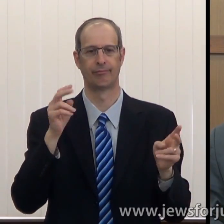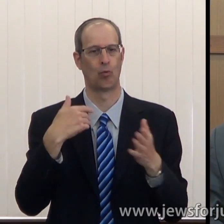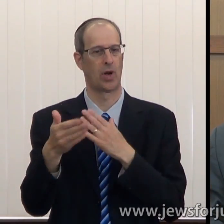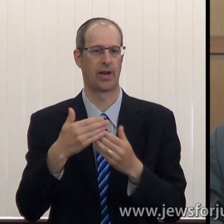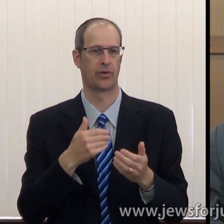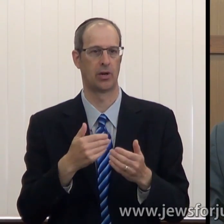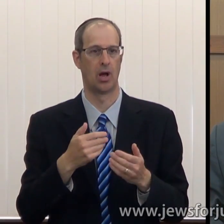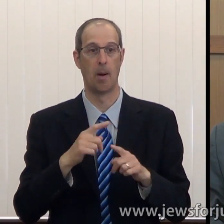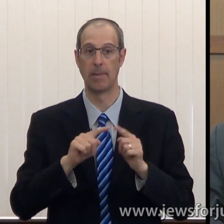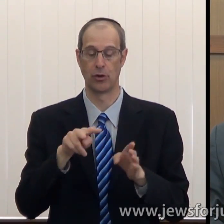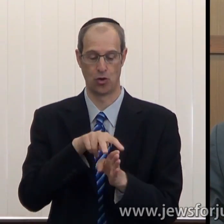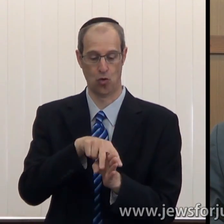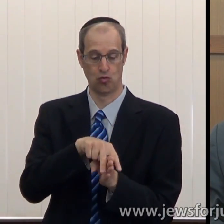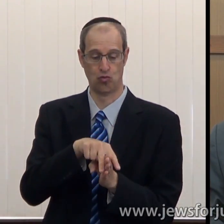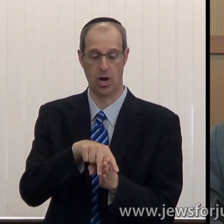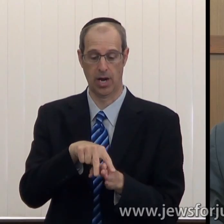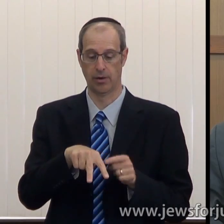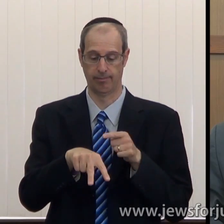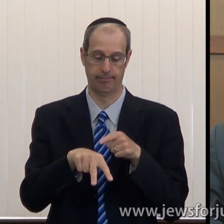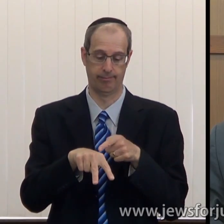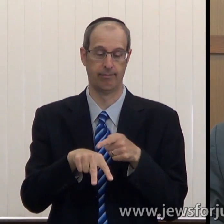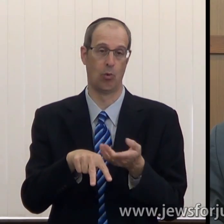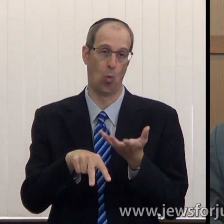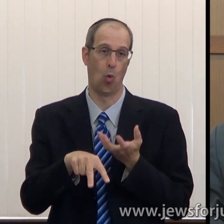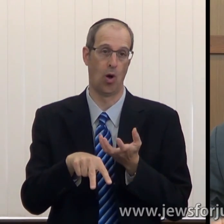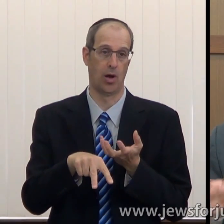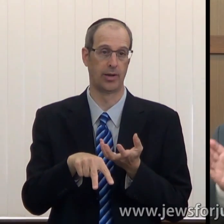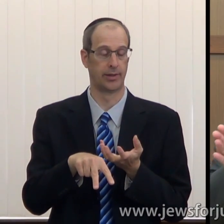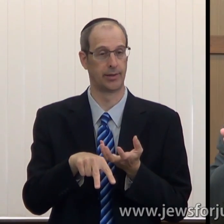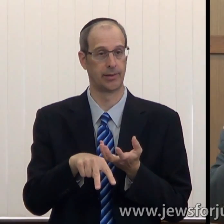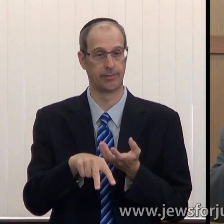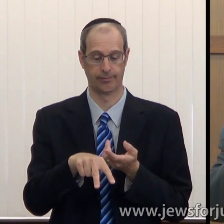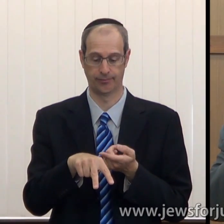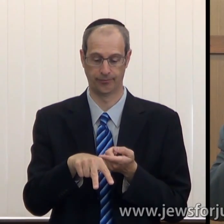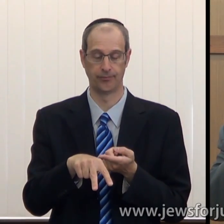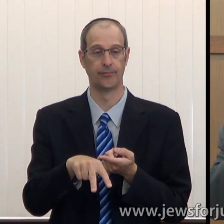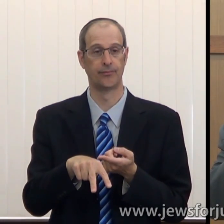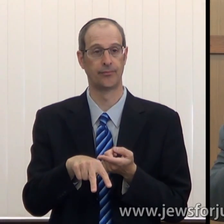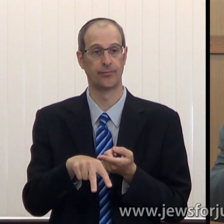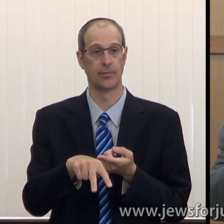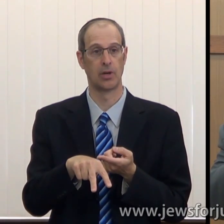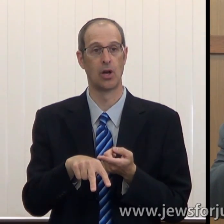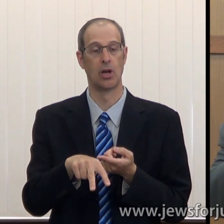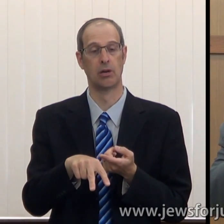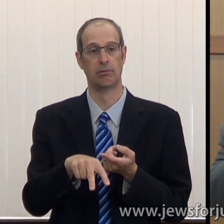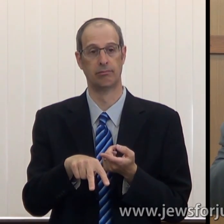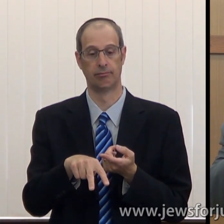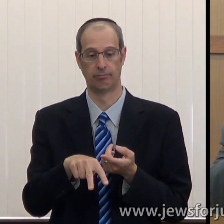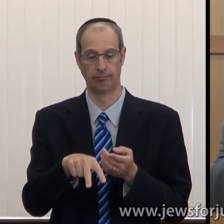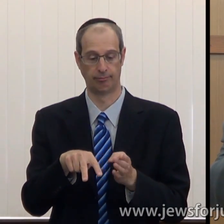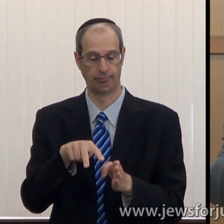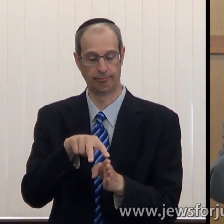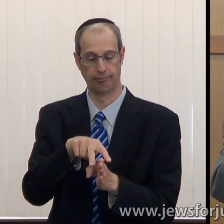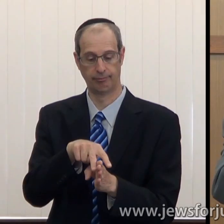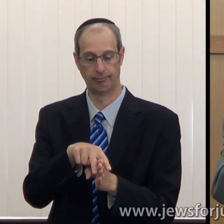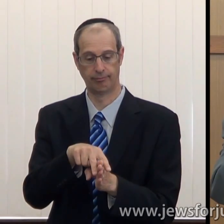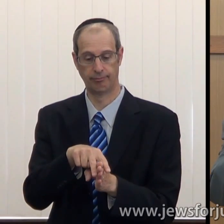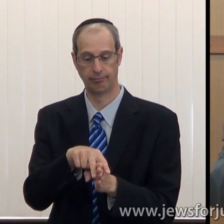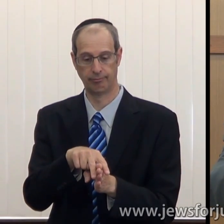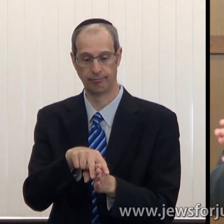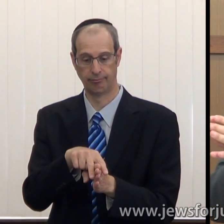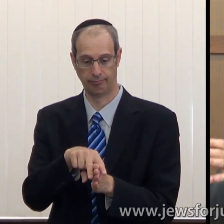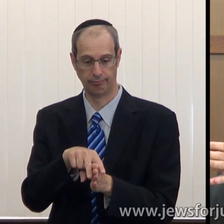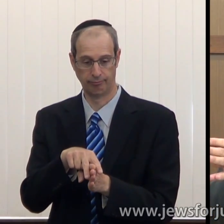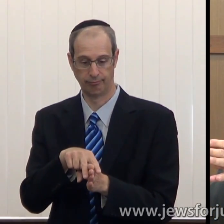What does the rider want? The rider wants to take the horse and get it to go in